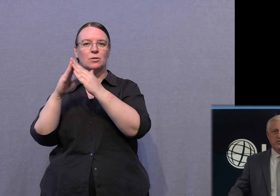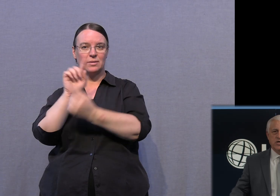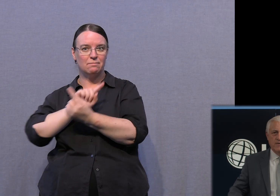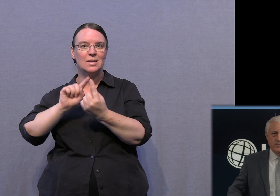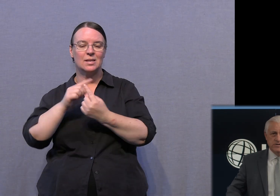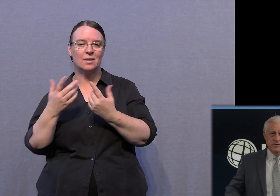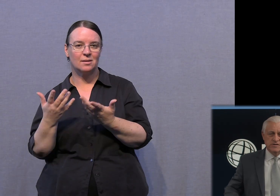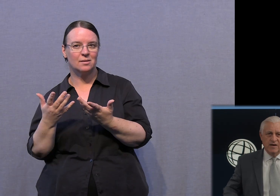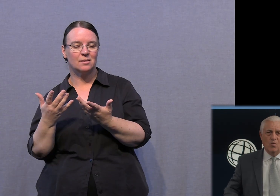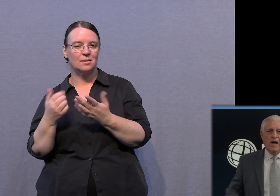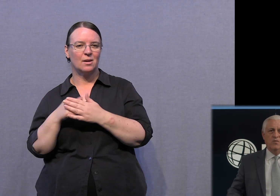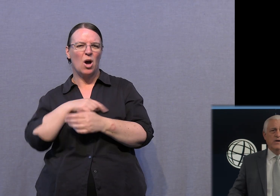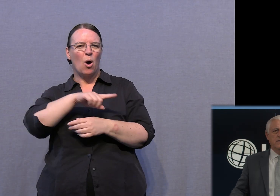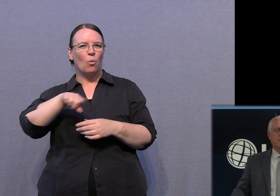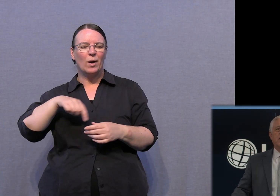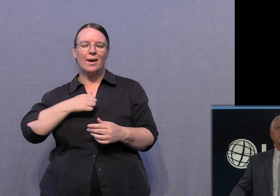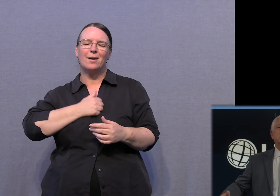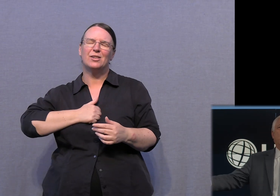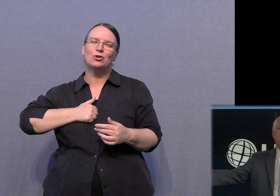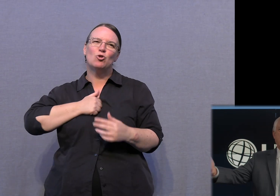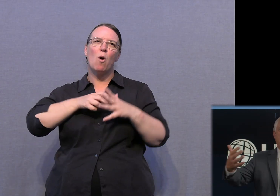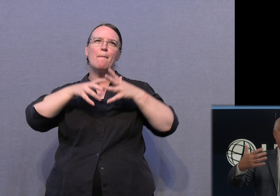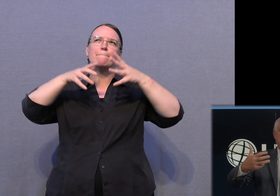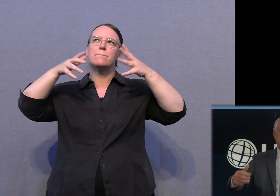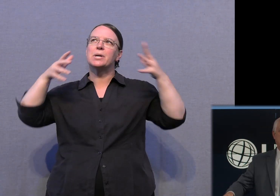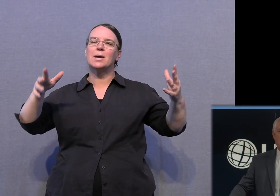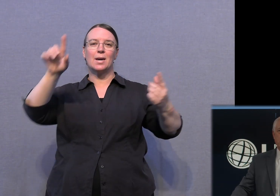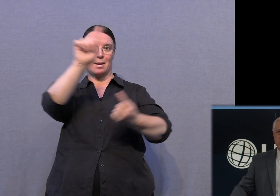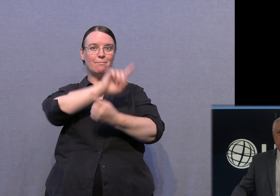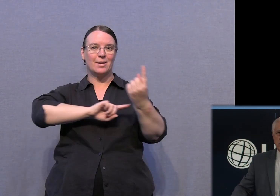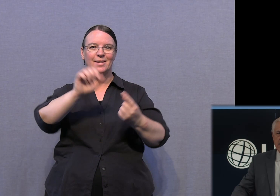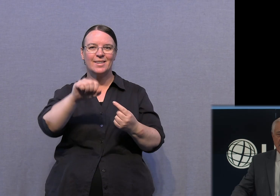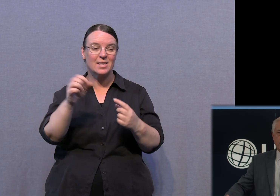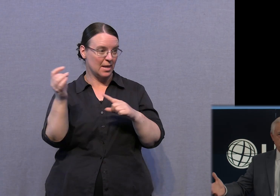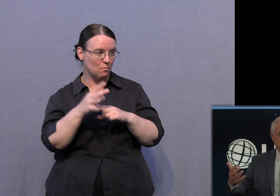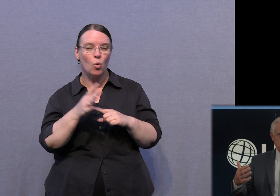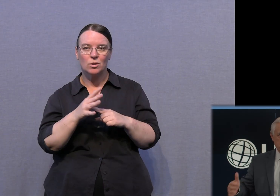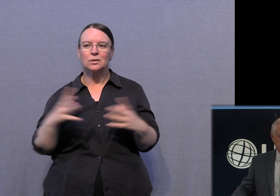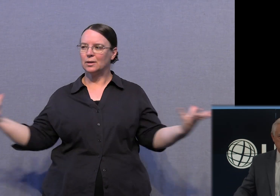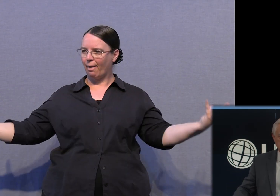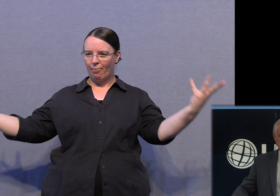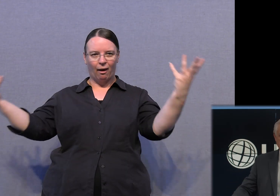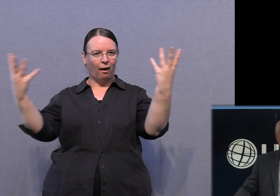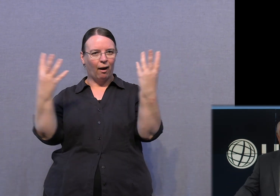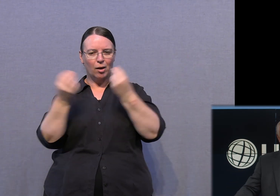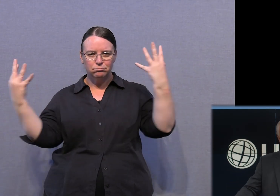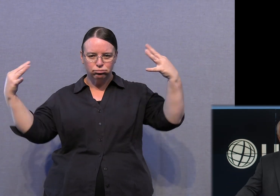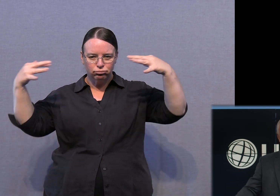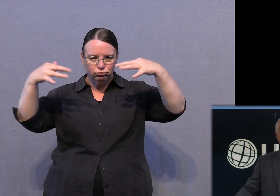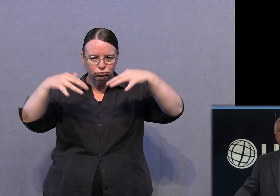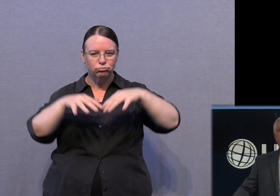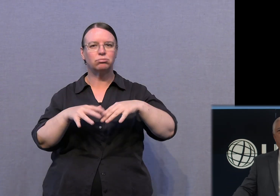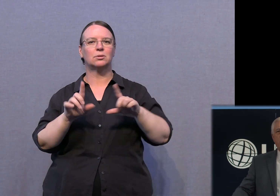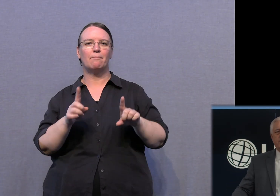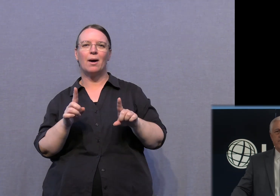the large conferences and while we believe it's important to have large church gatherings, church services, yet there's